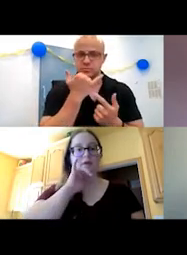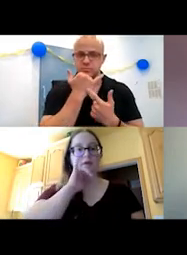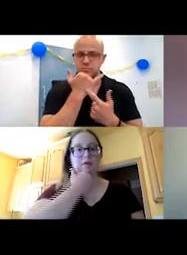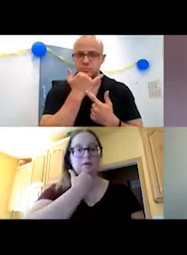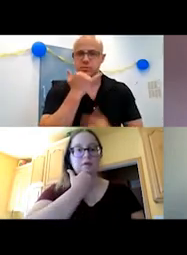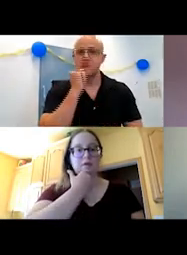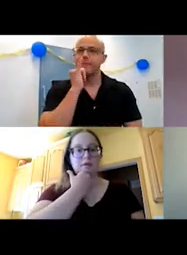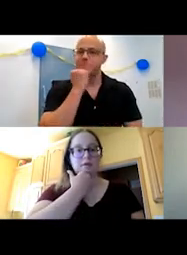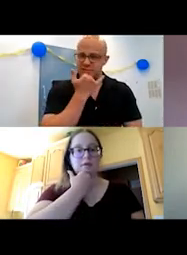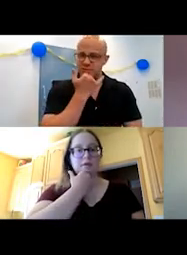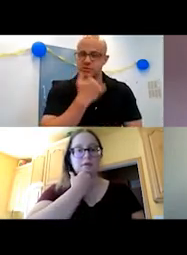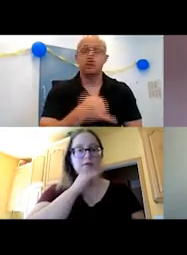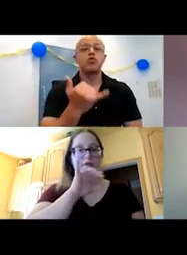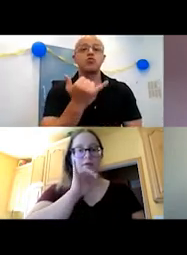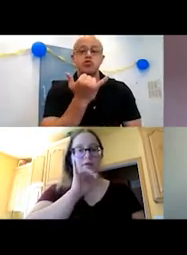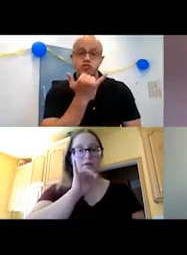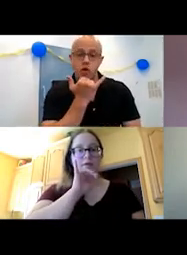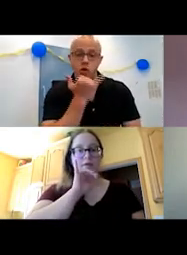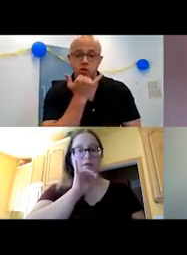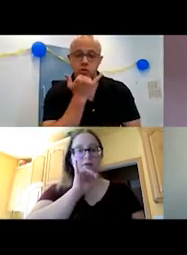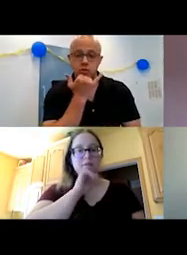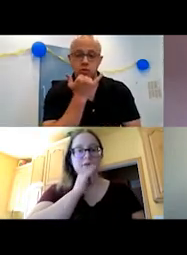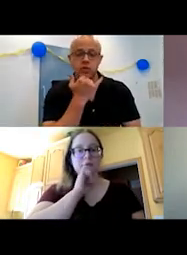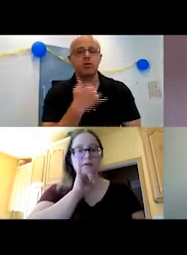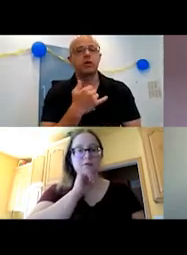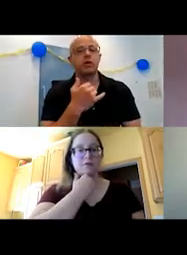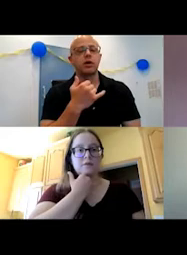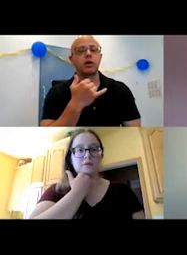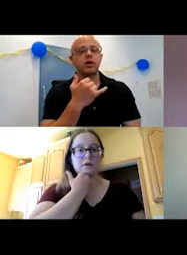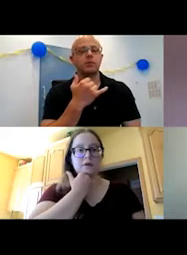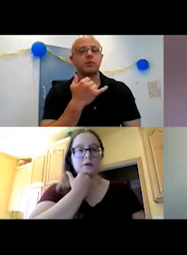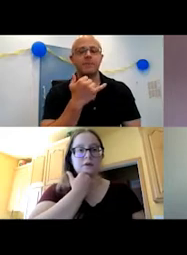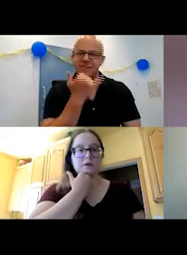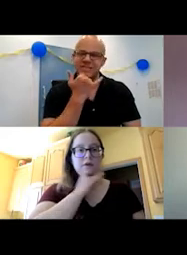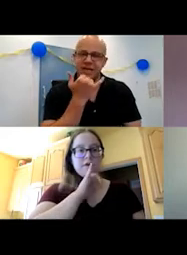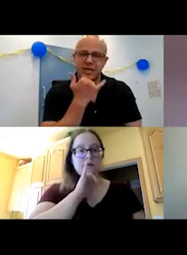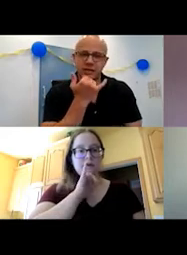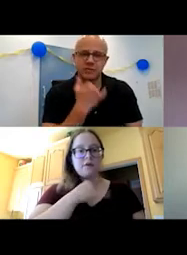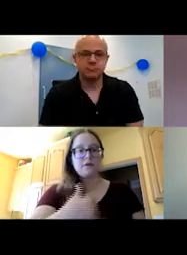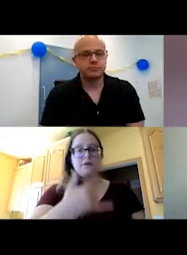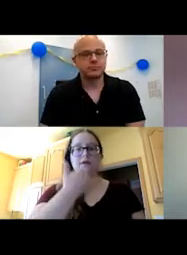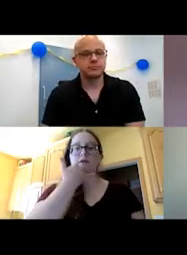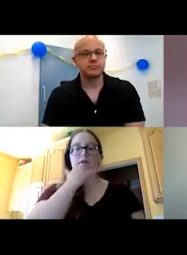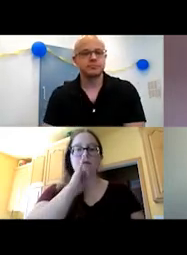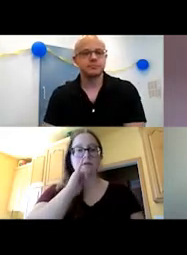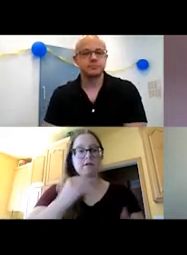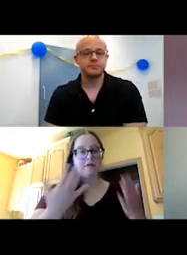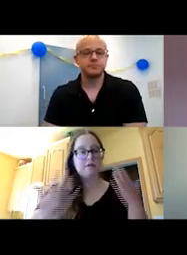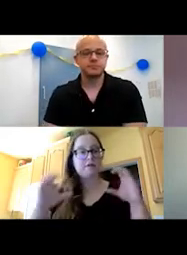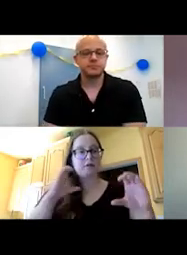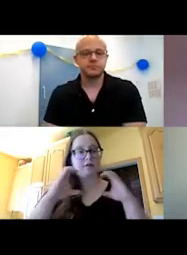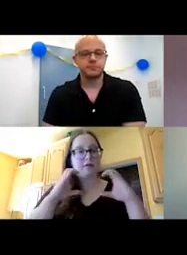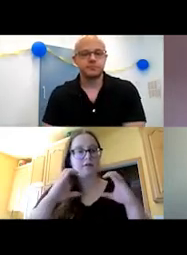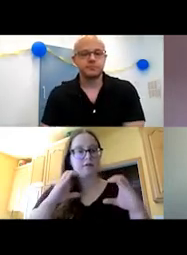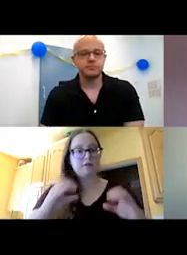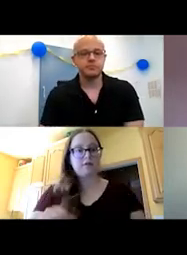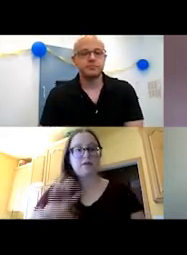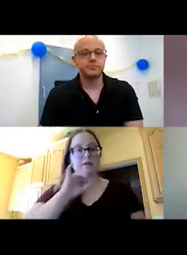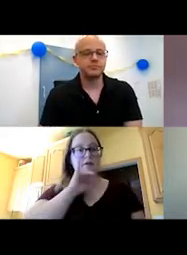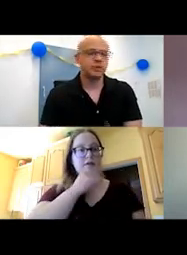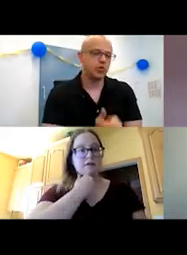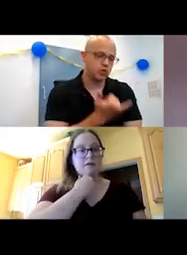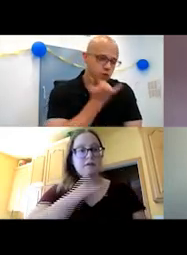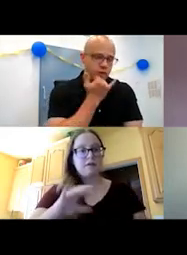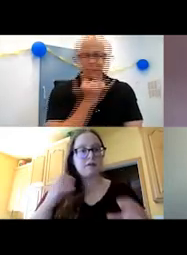So this means miss, when you have the Y on the chin and you move it, it's miss or mistake.